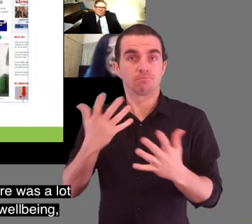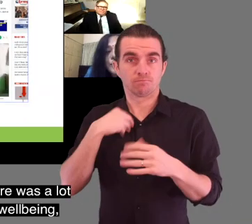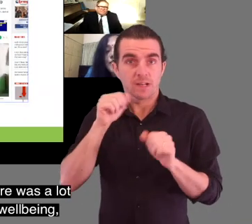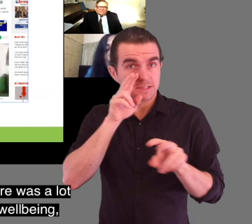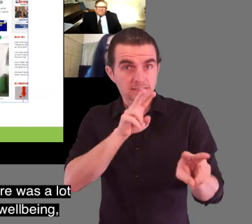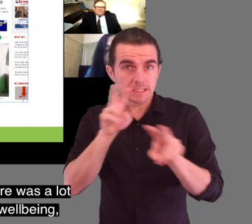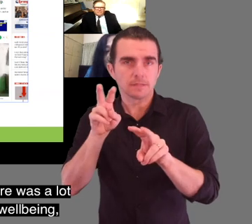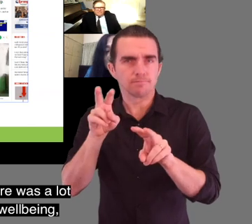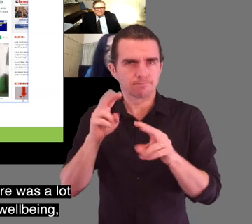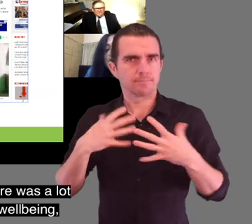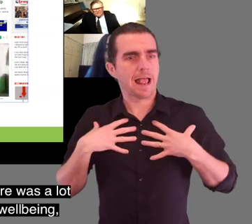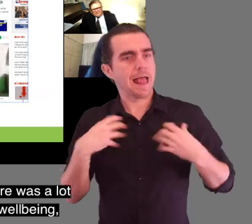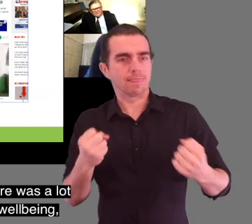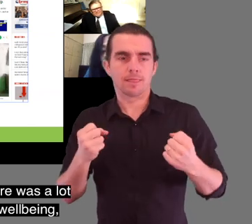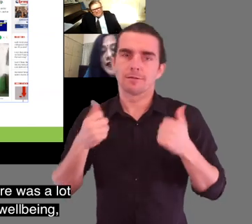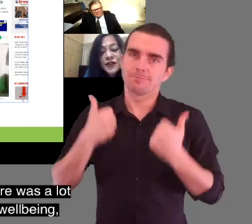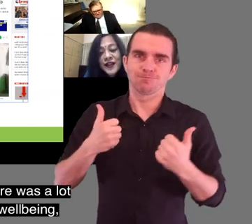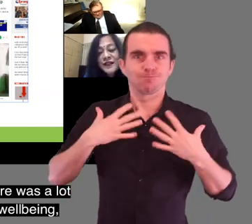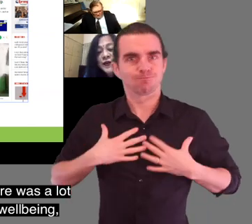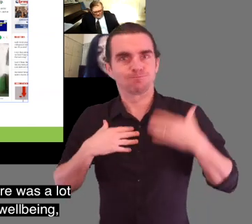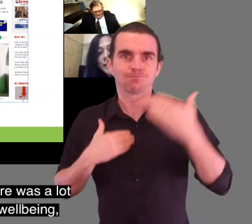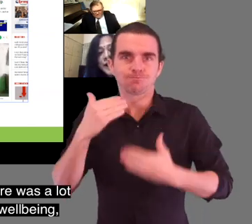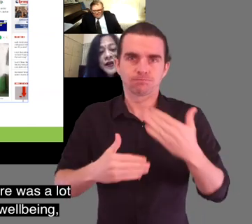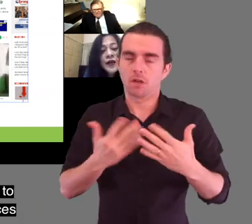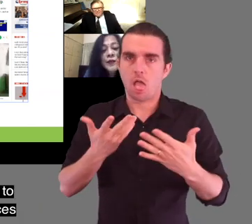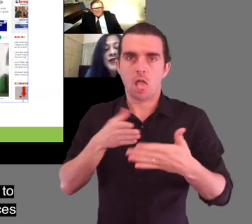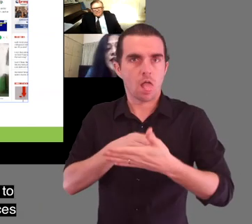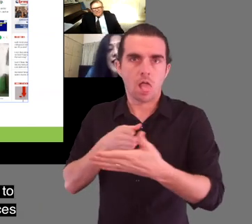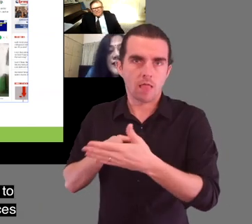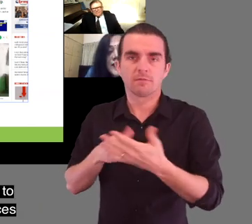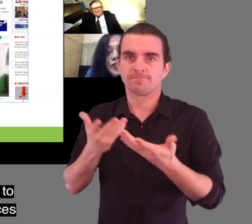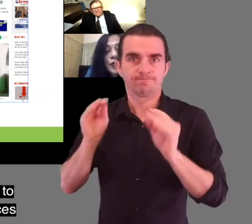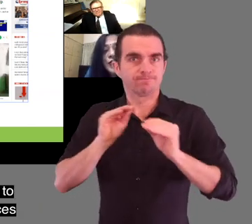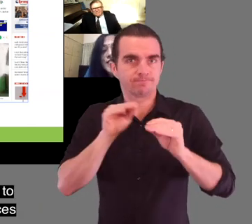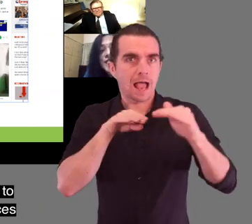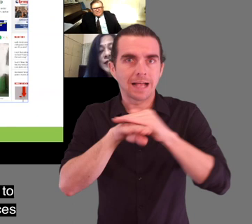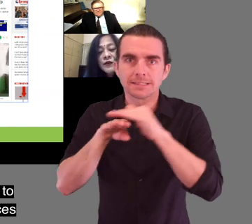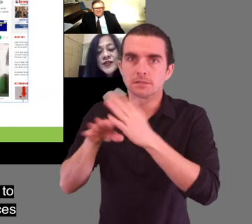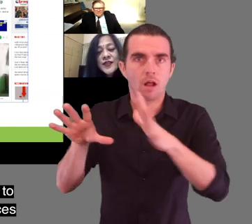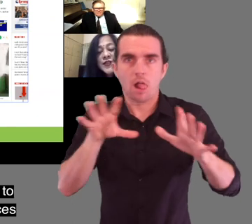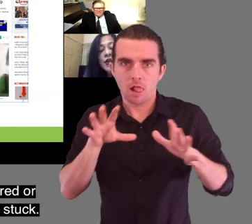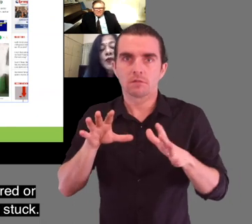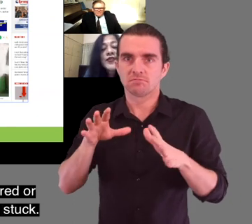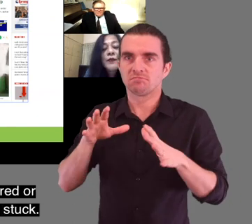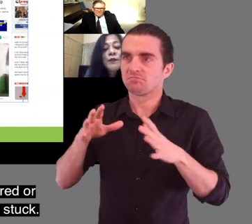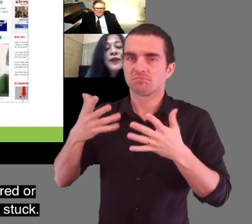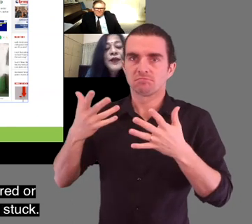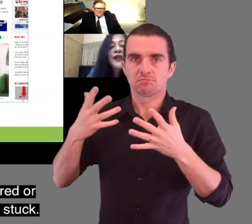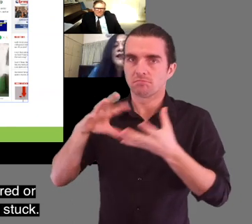Further, we found that there was a lot of impact on health and well-being because access to goods and services